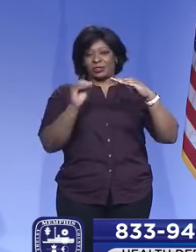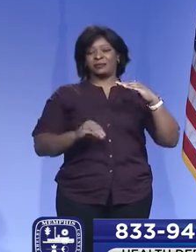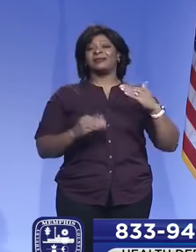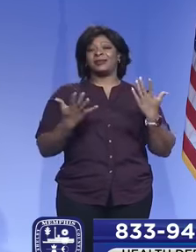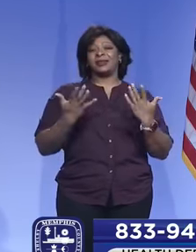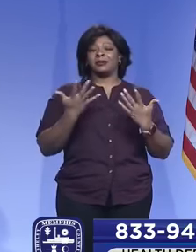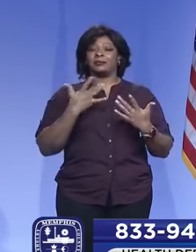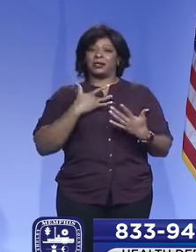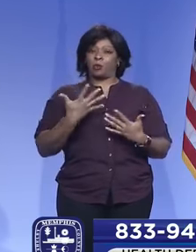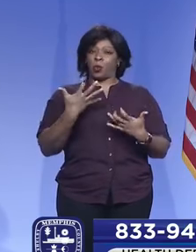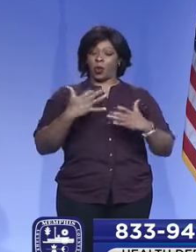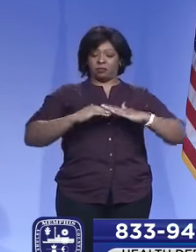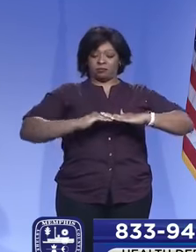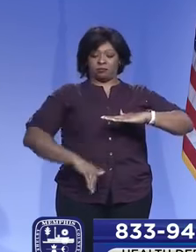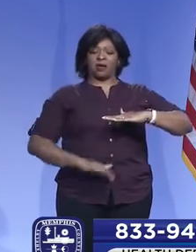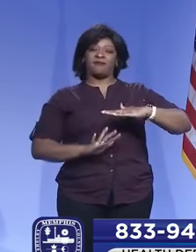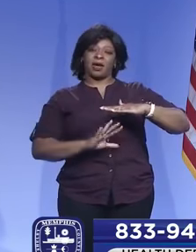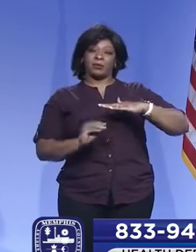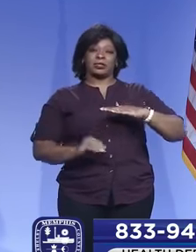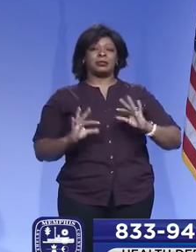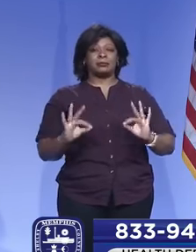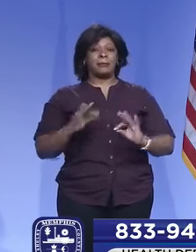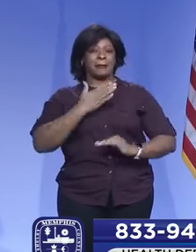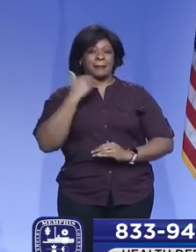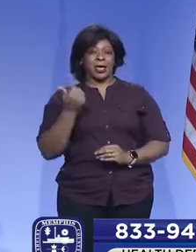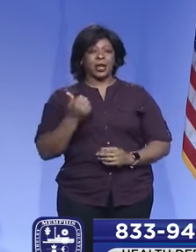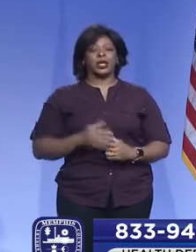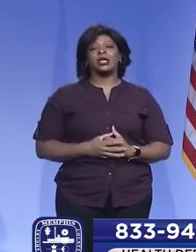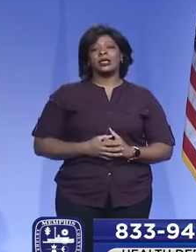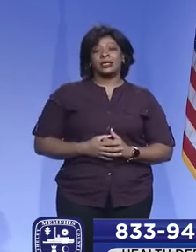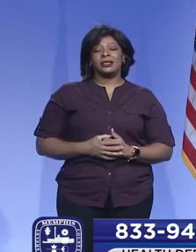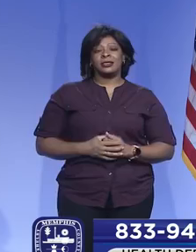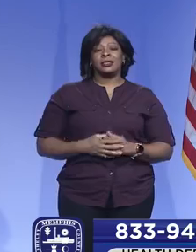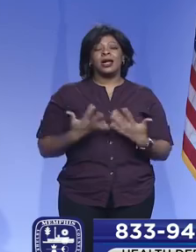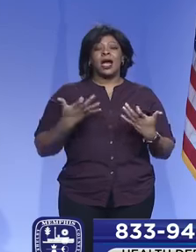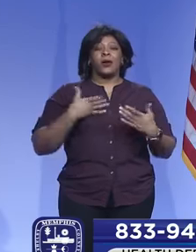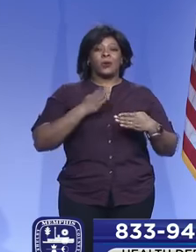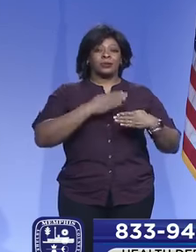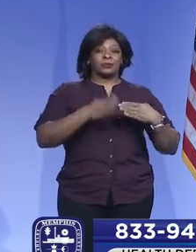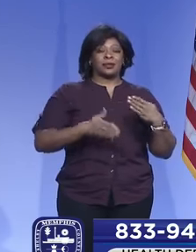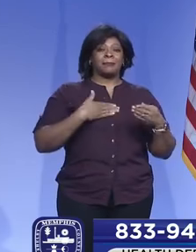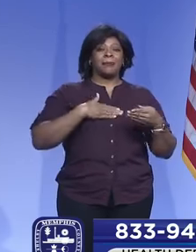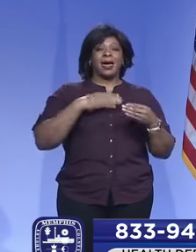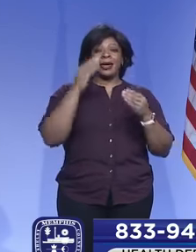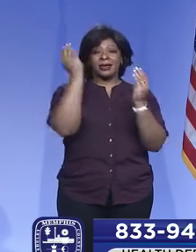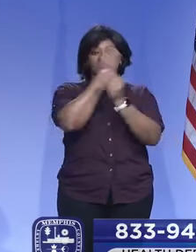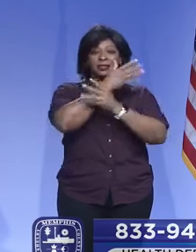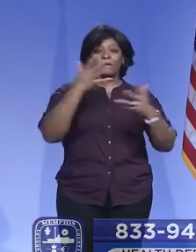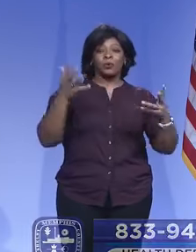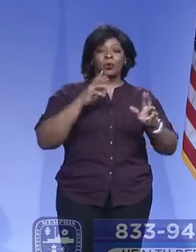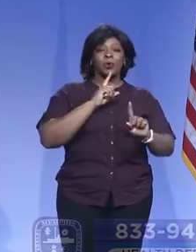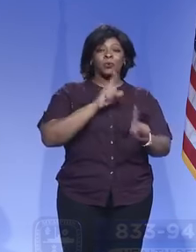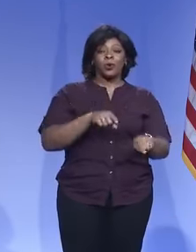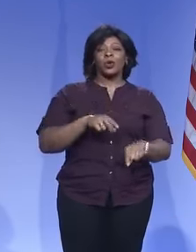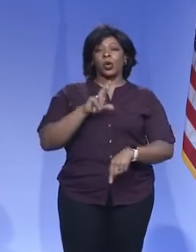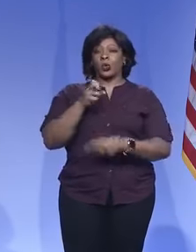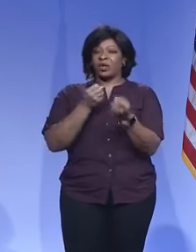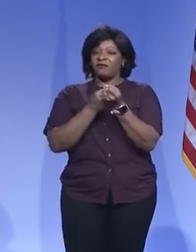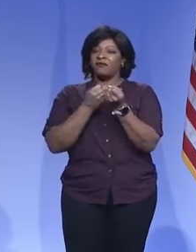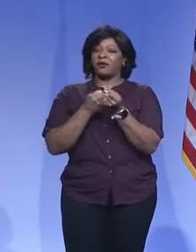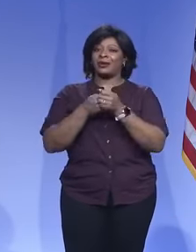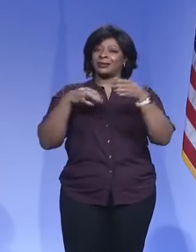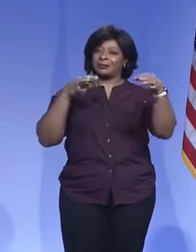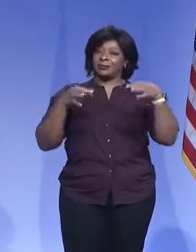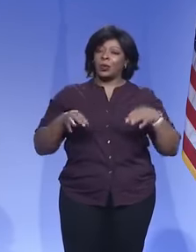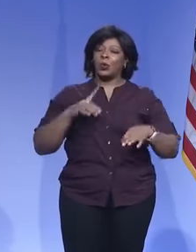ideally less than 5%. So I'm going to end with the data report there and just reinforce a few things